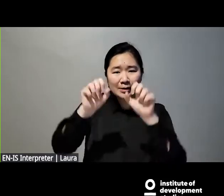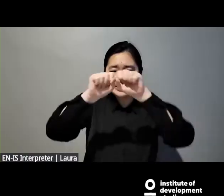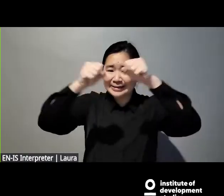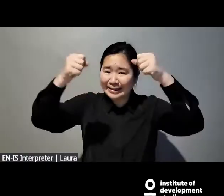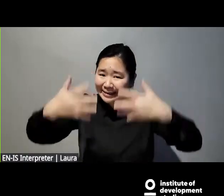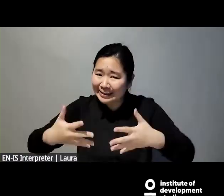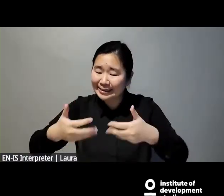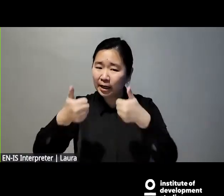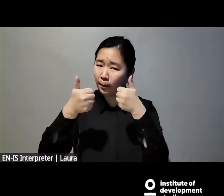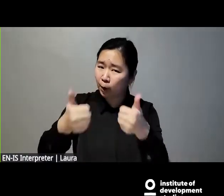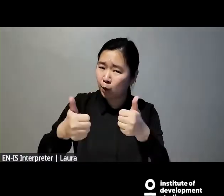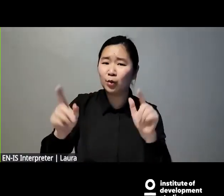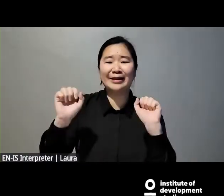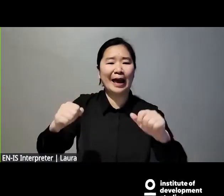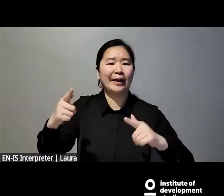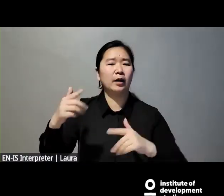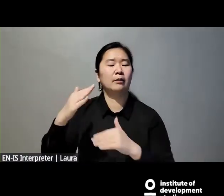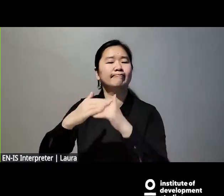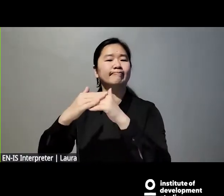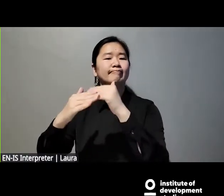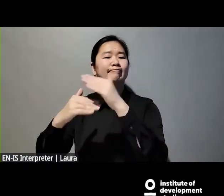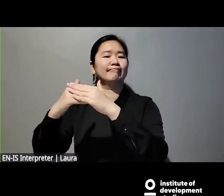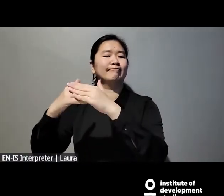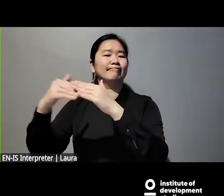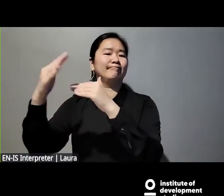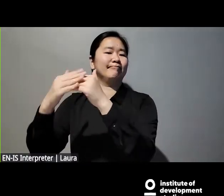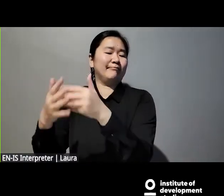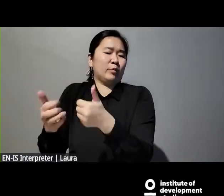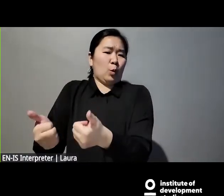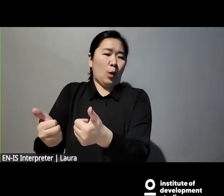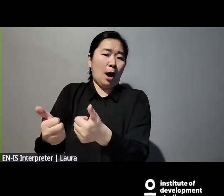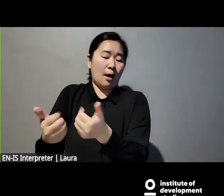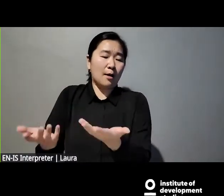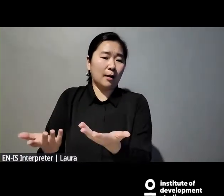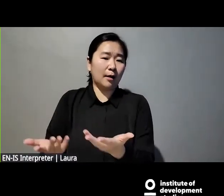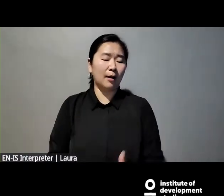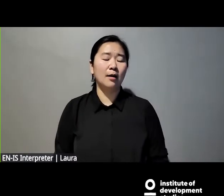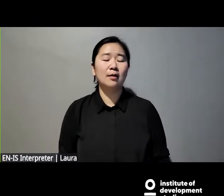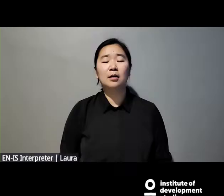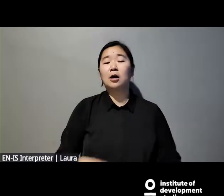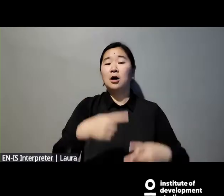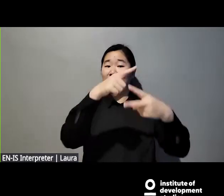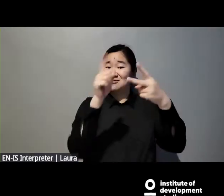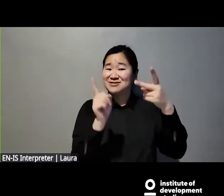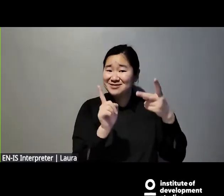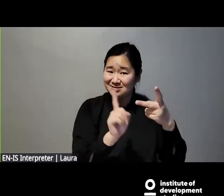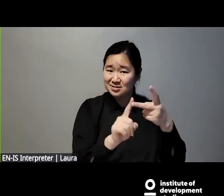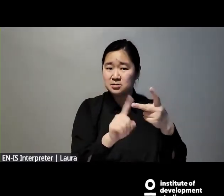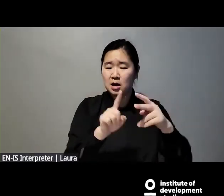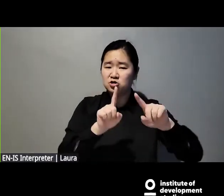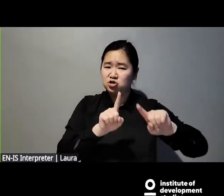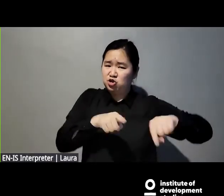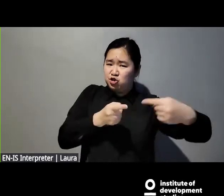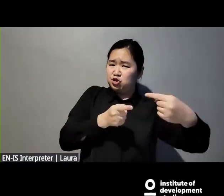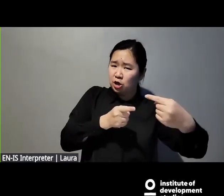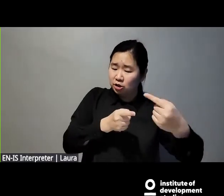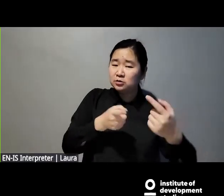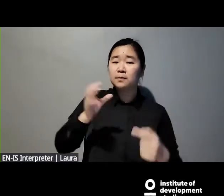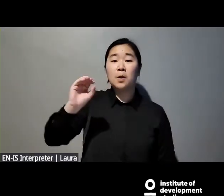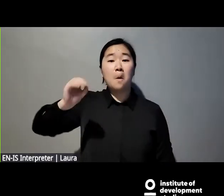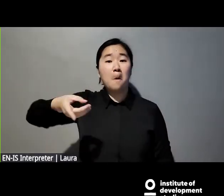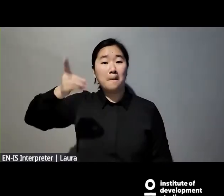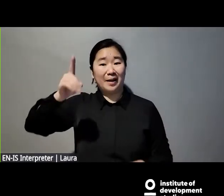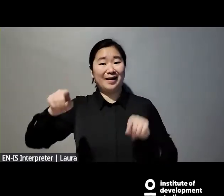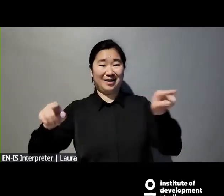difficult for people. And this really underscores the need of NGOs to consider acts of mutual